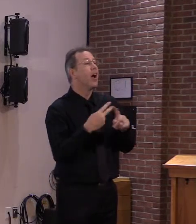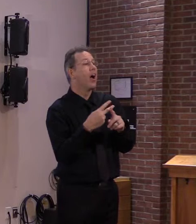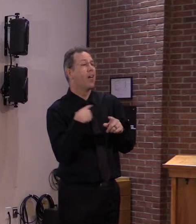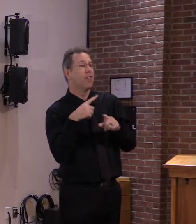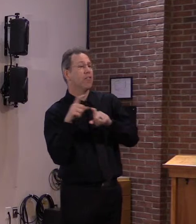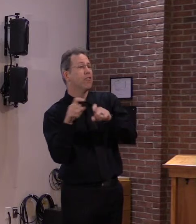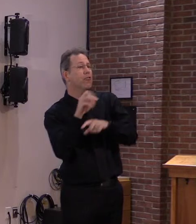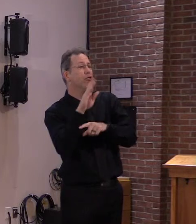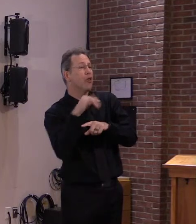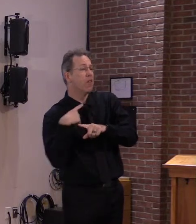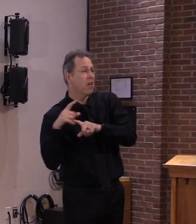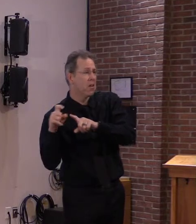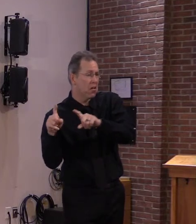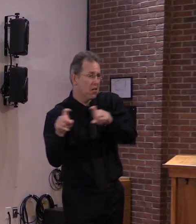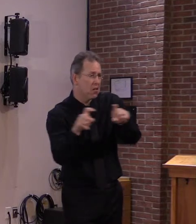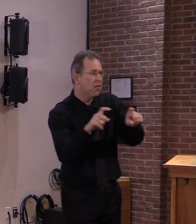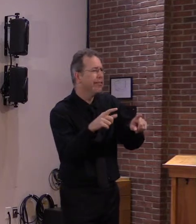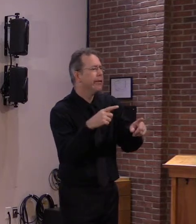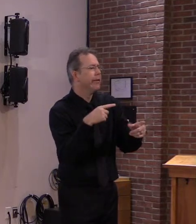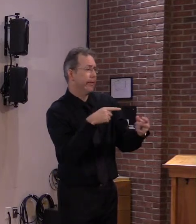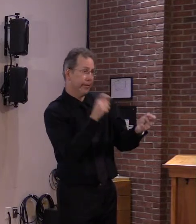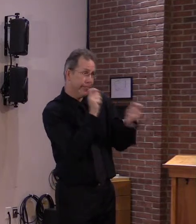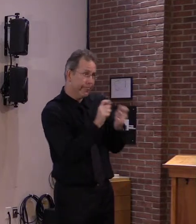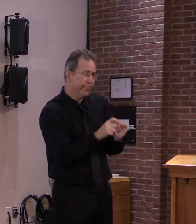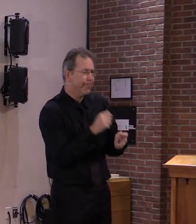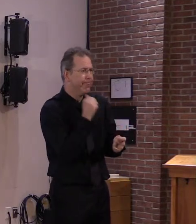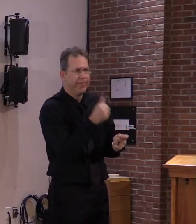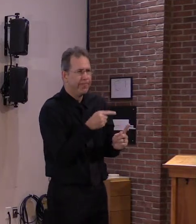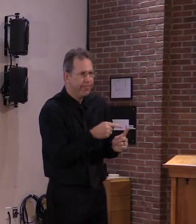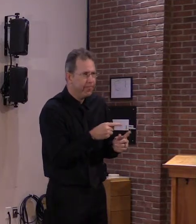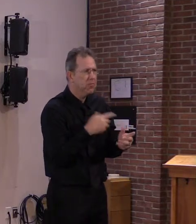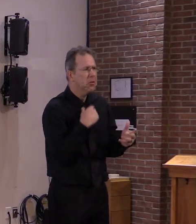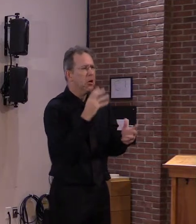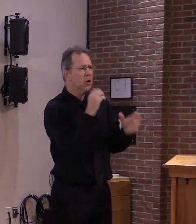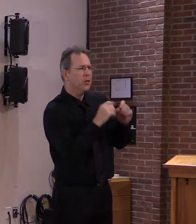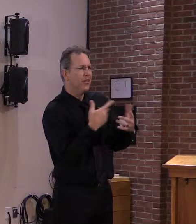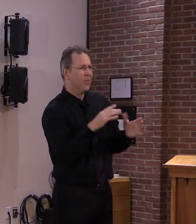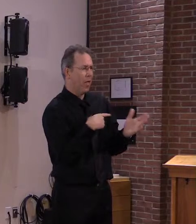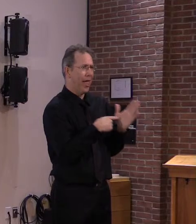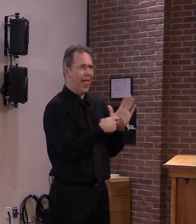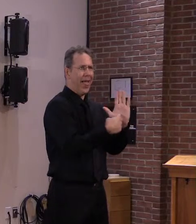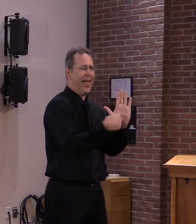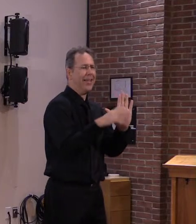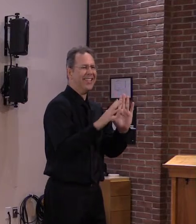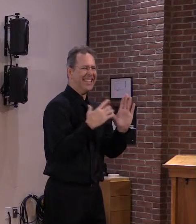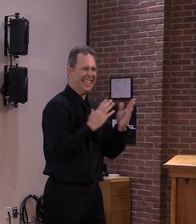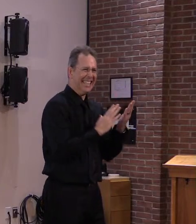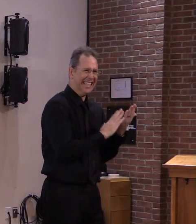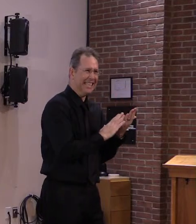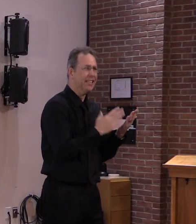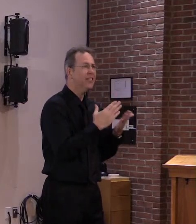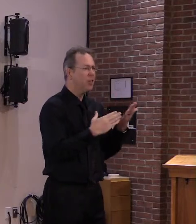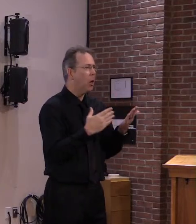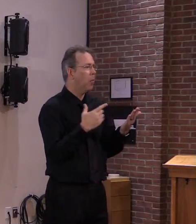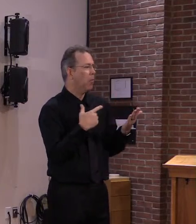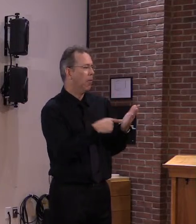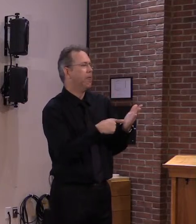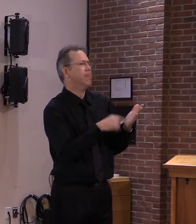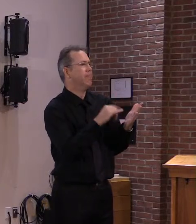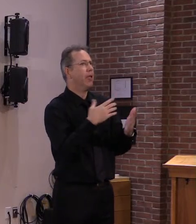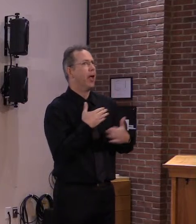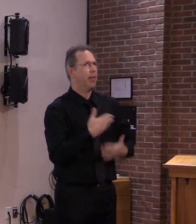support of the health assistant at each site. While there were minor glitches, everyone who participated was grateful and expressed